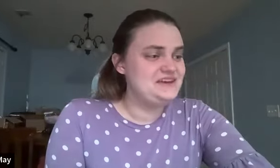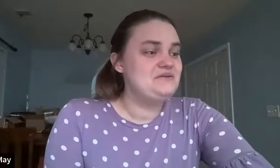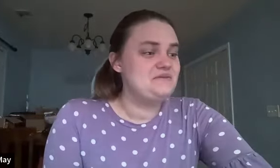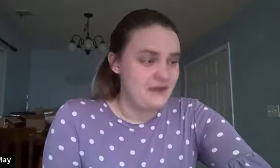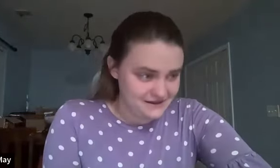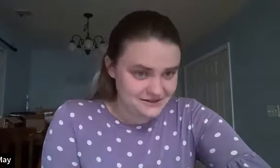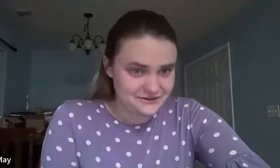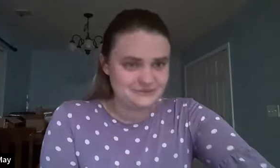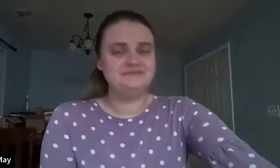Then raccoon,